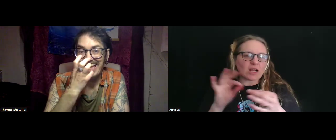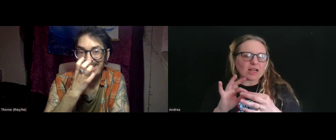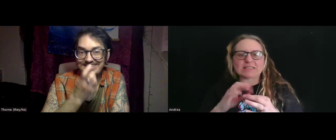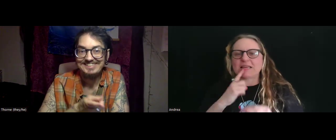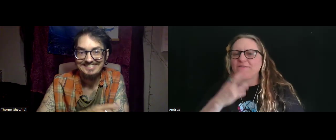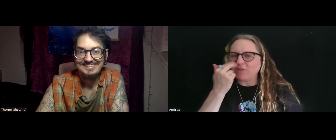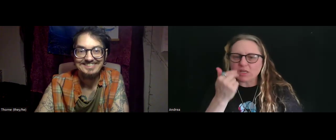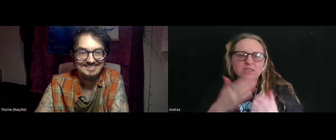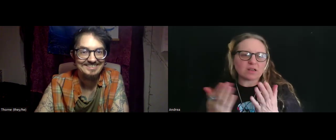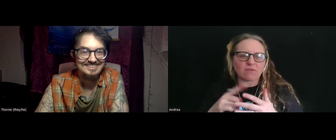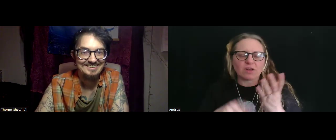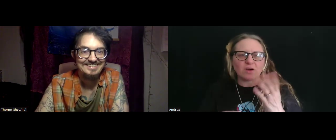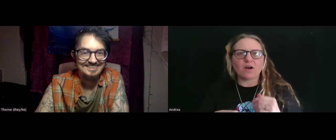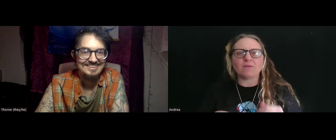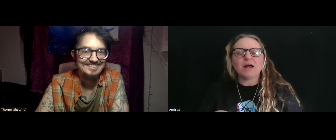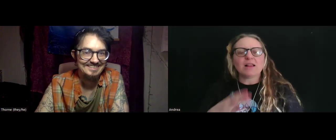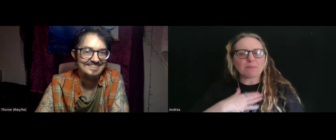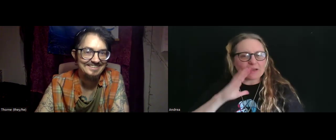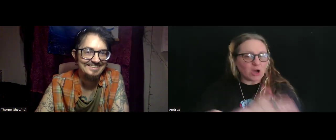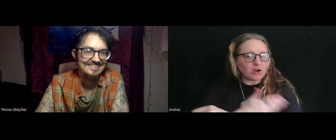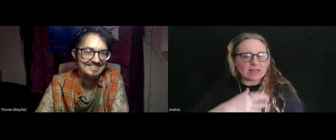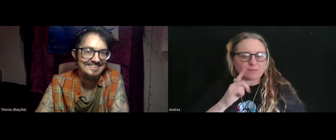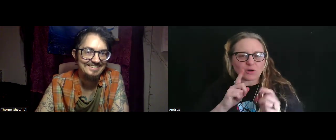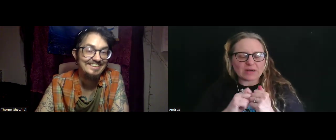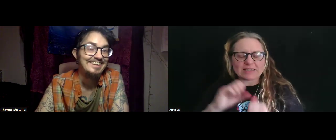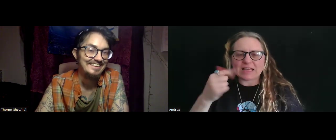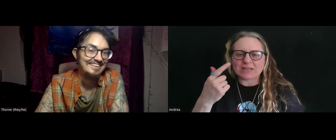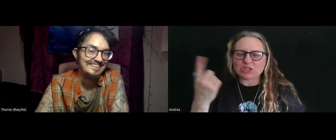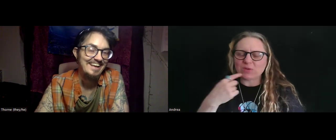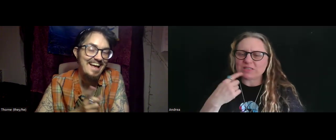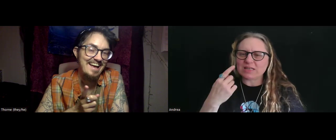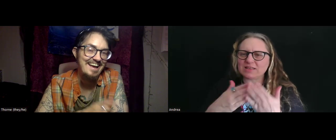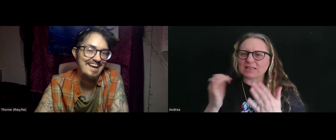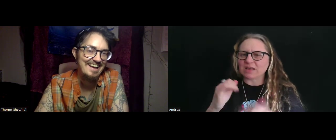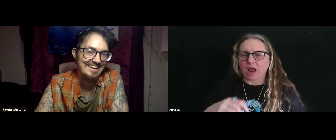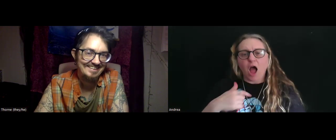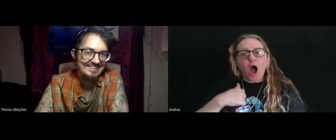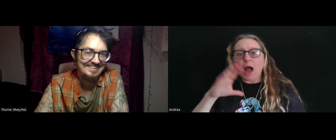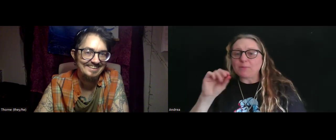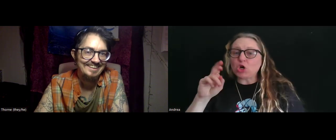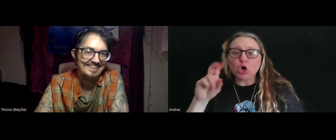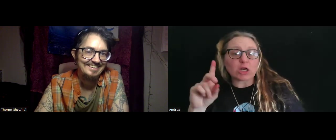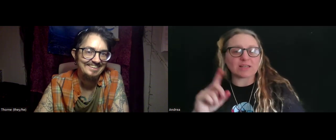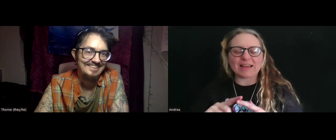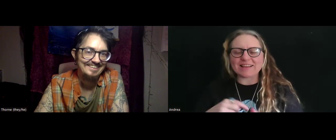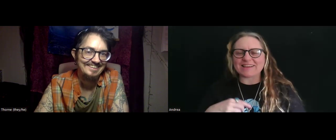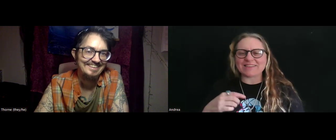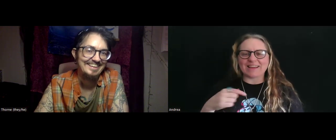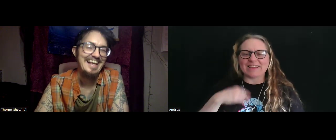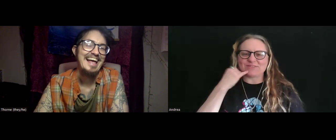and say funny stuff, like my daughter has Mercury and Sag and she always says things like I'm cooked. Like if something